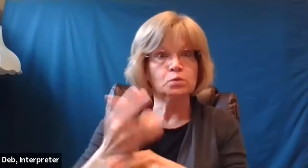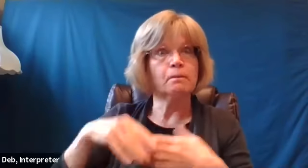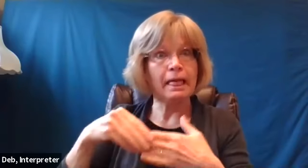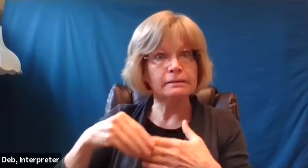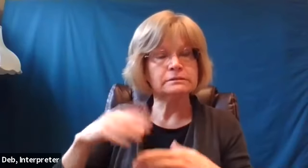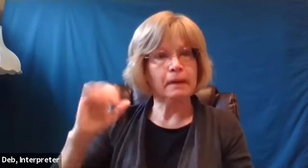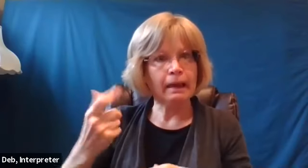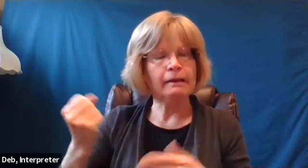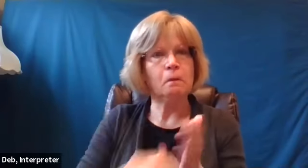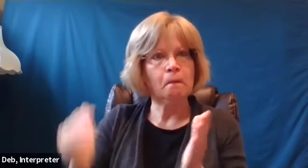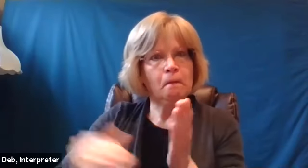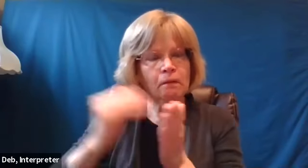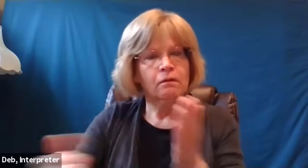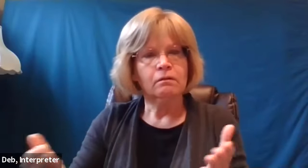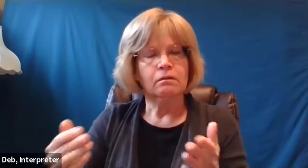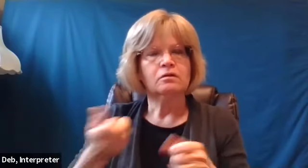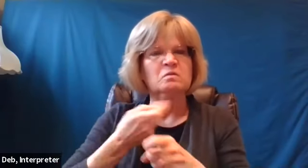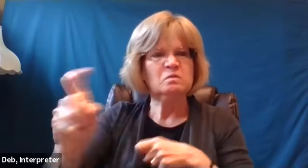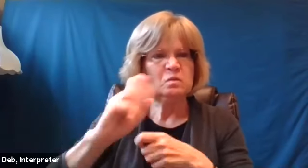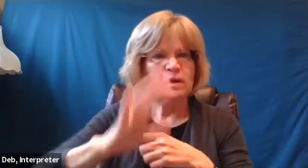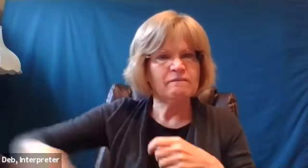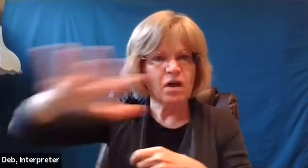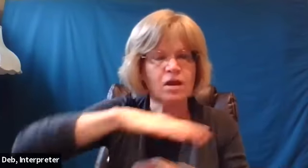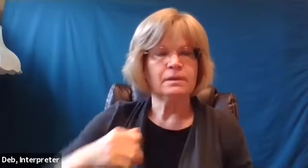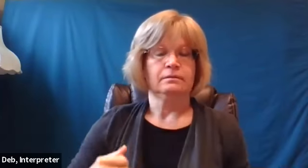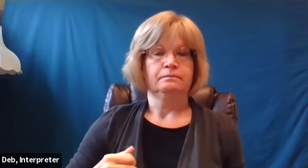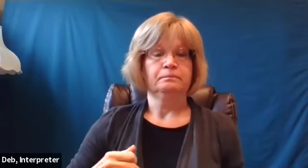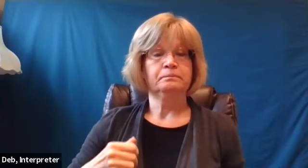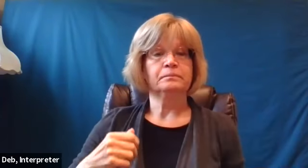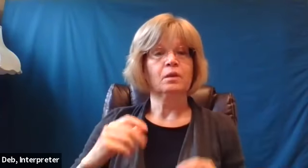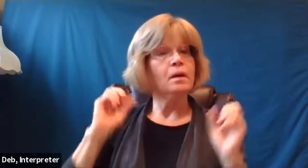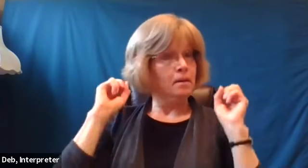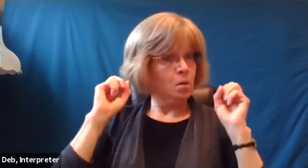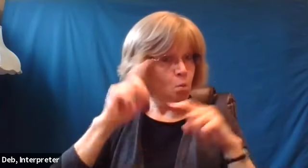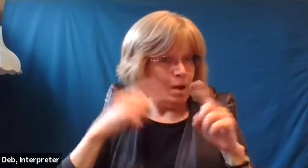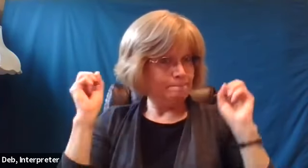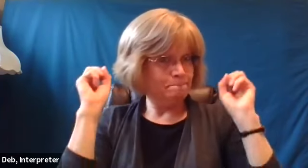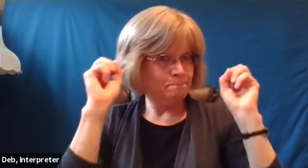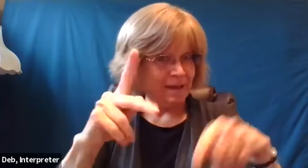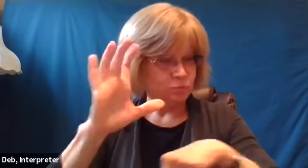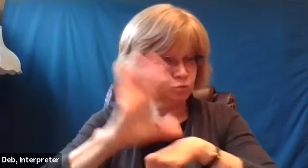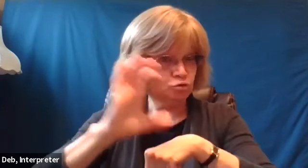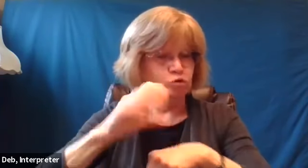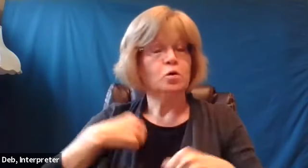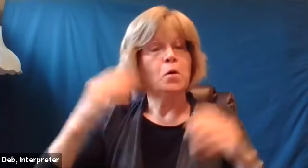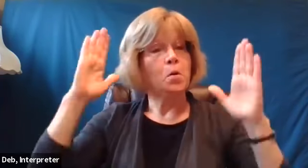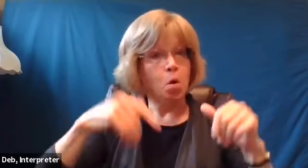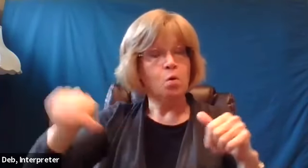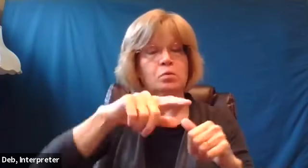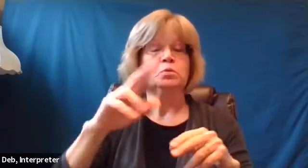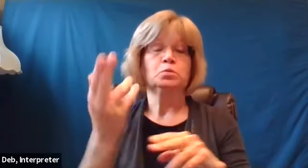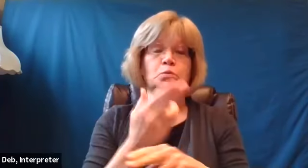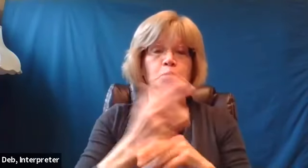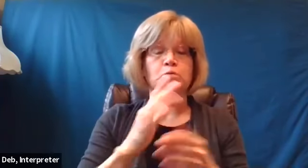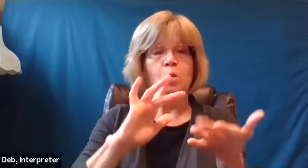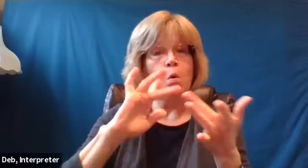I hope we will continue to use online bulletins rather than paper ones. I recognize that I'm meddling, so I pray Pastor Gary and the youth leaders